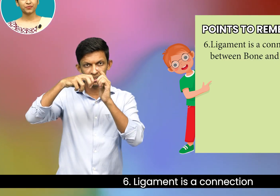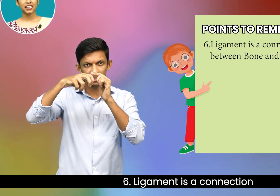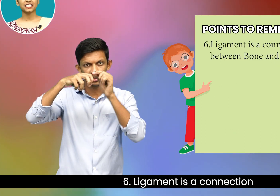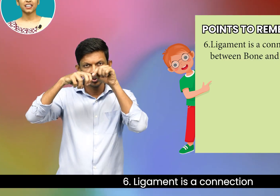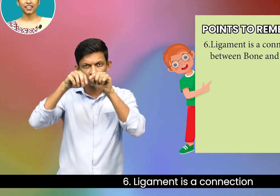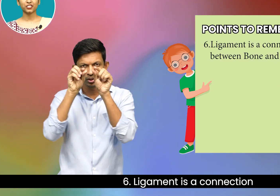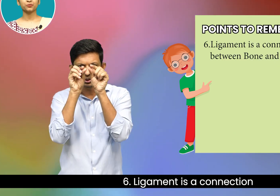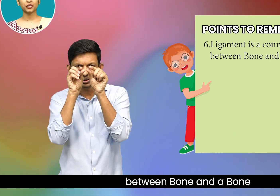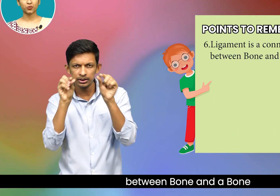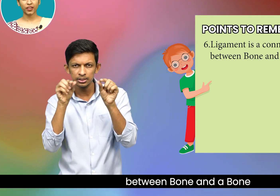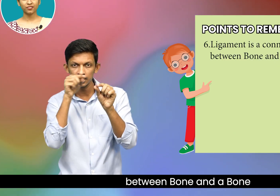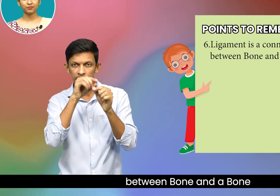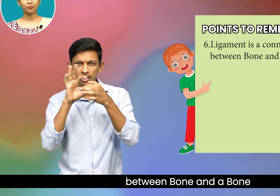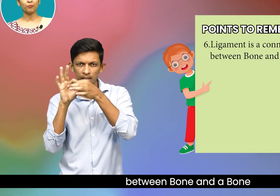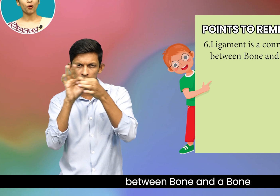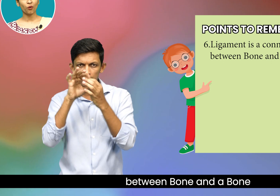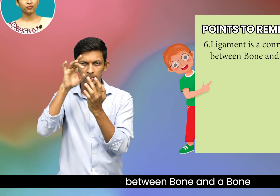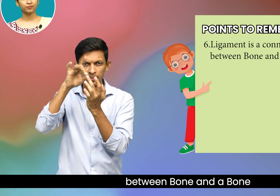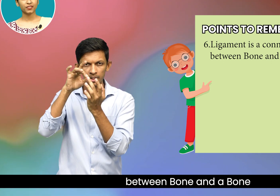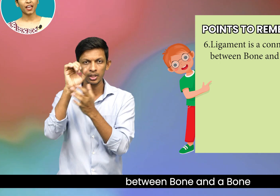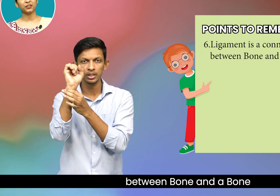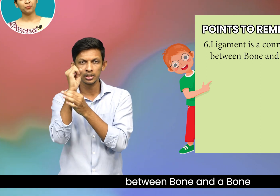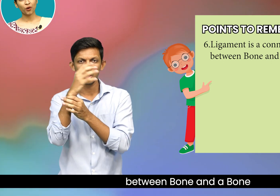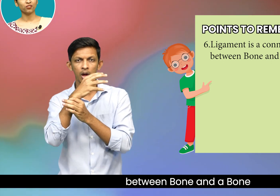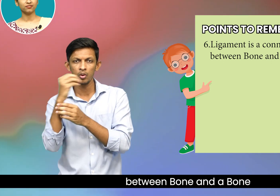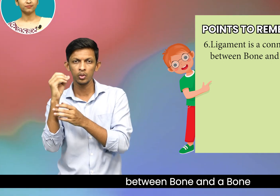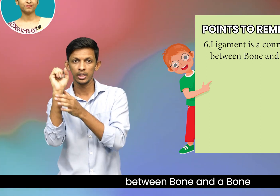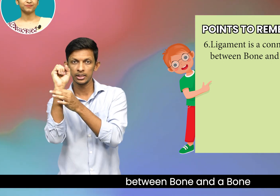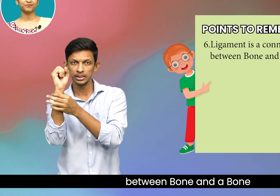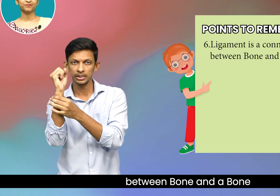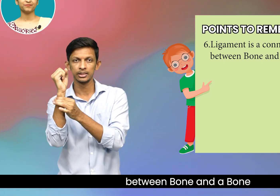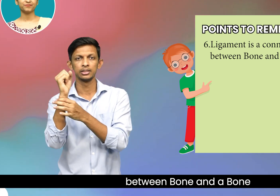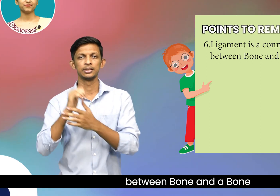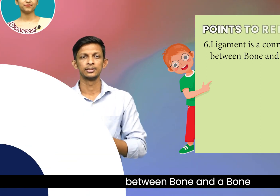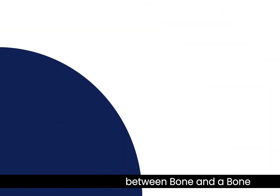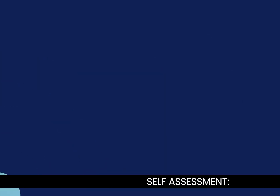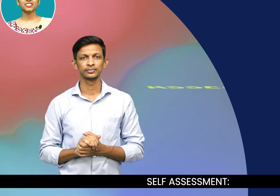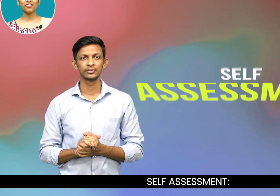Ligament is a connection between bone and a bone.